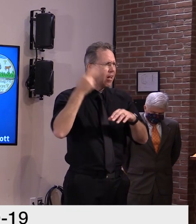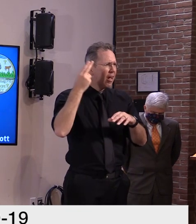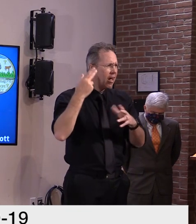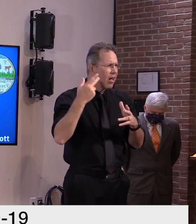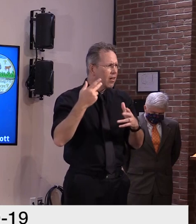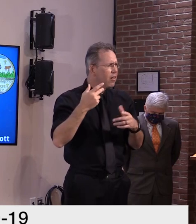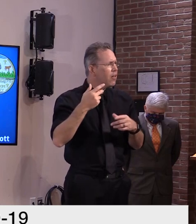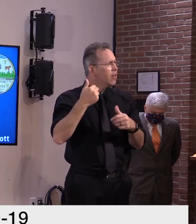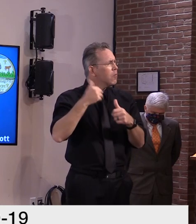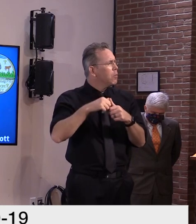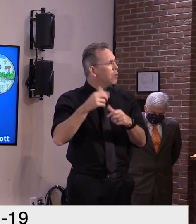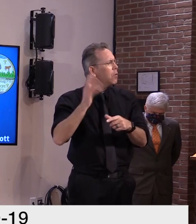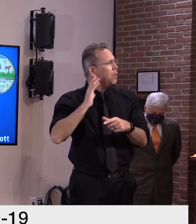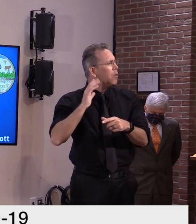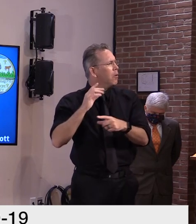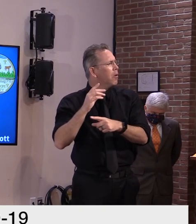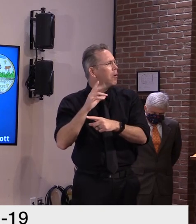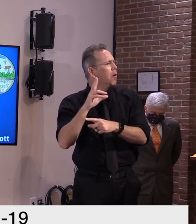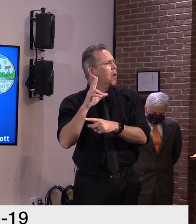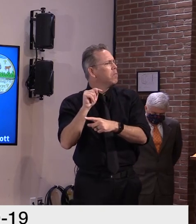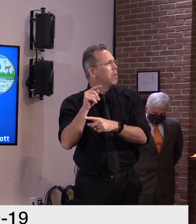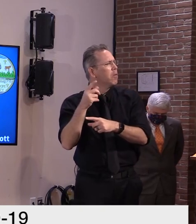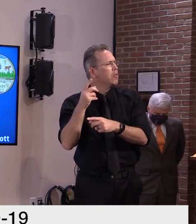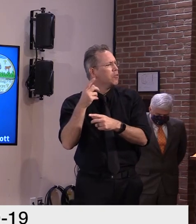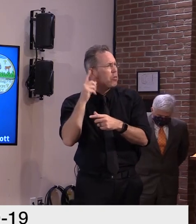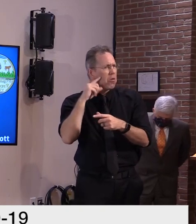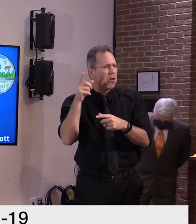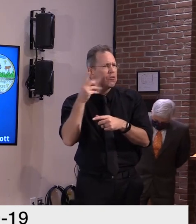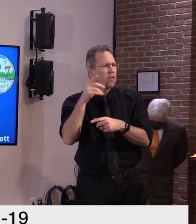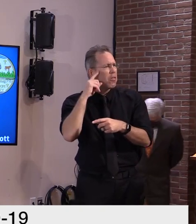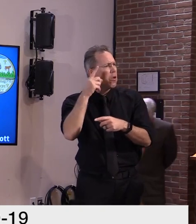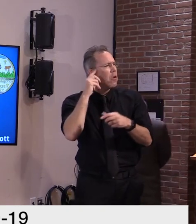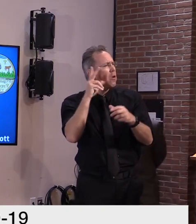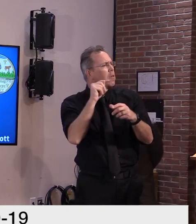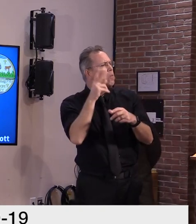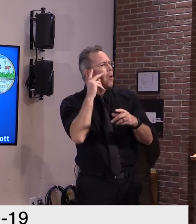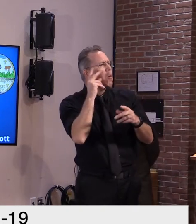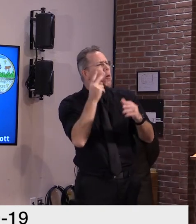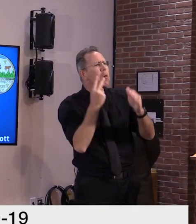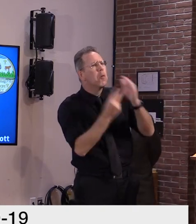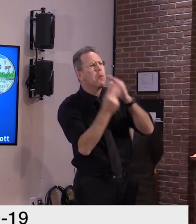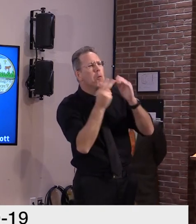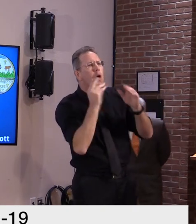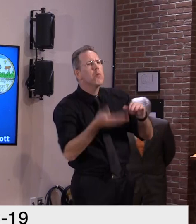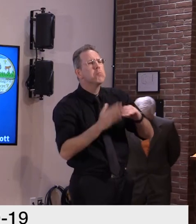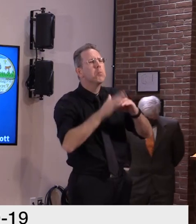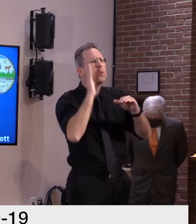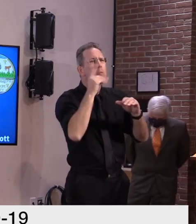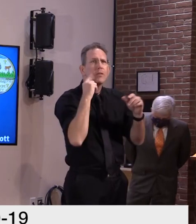increase in Vermont just due to people coming indoors. I understand